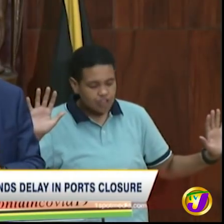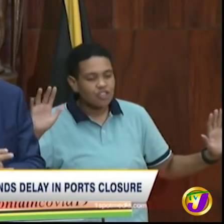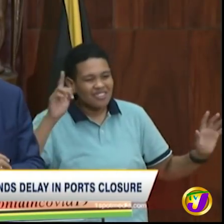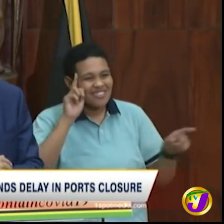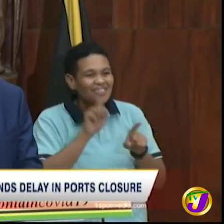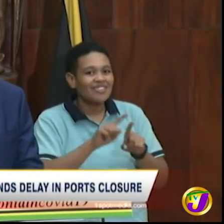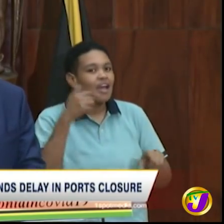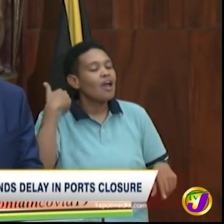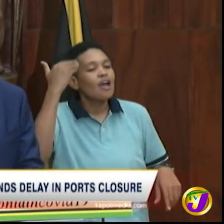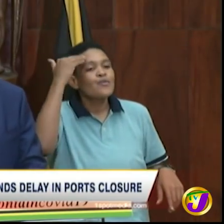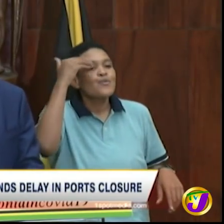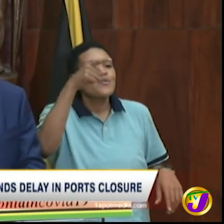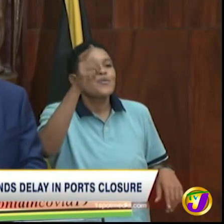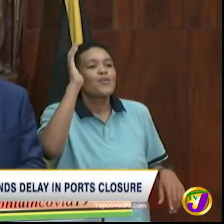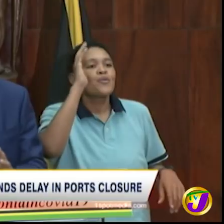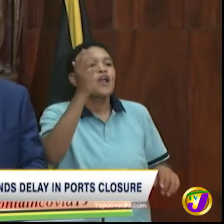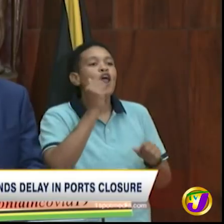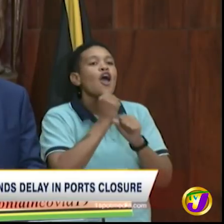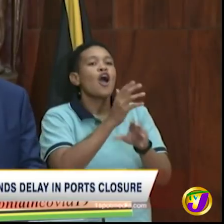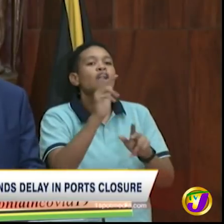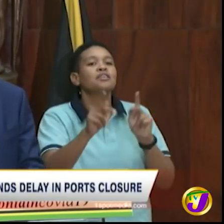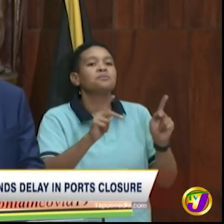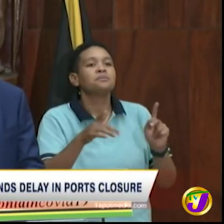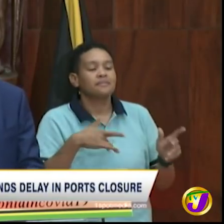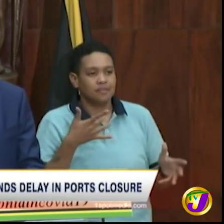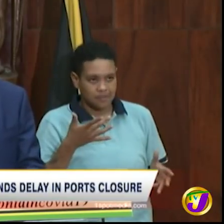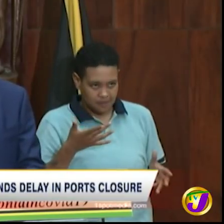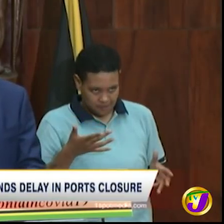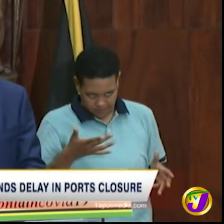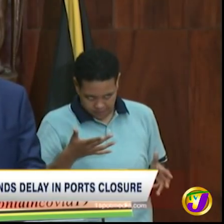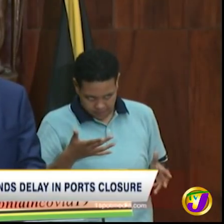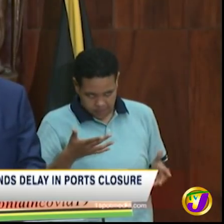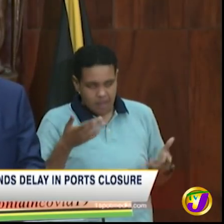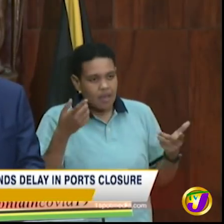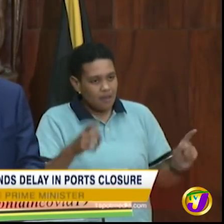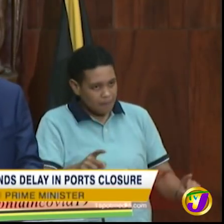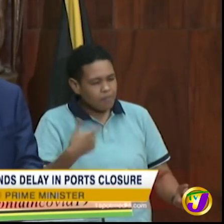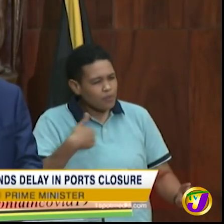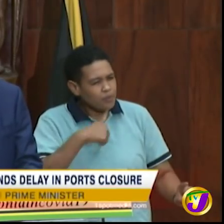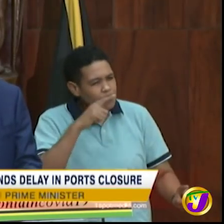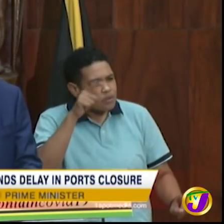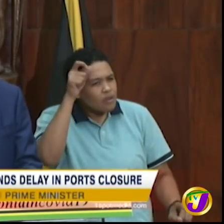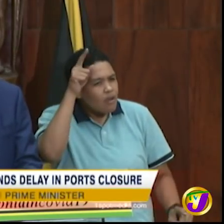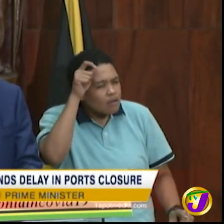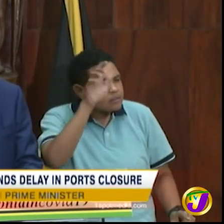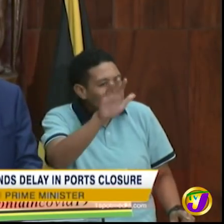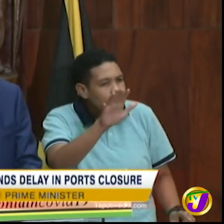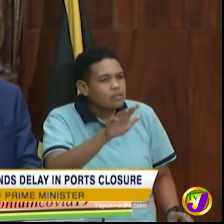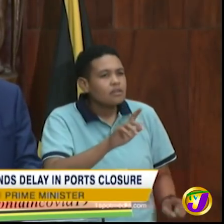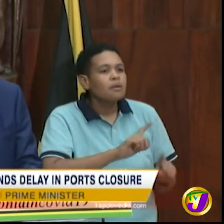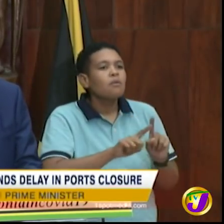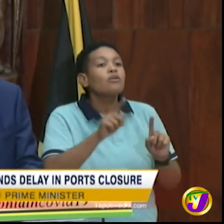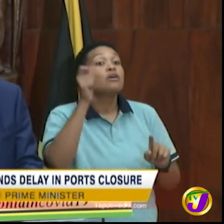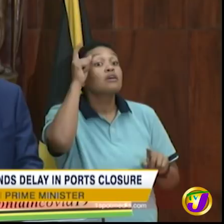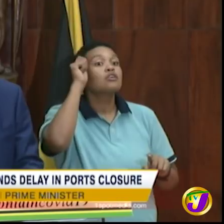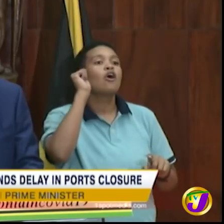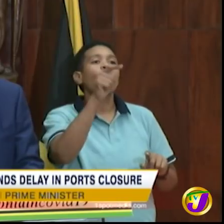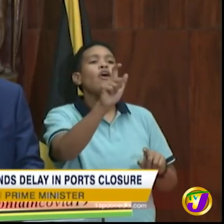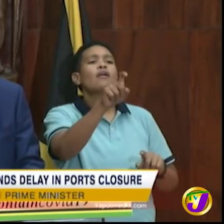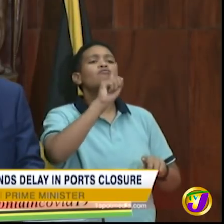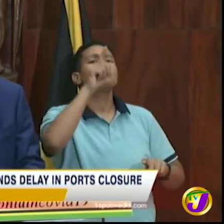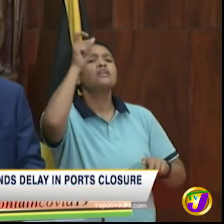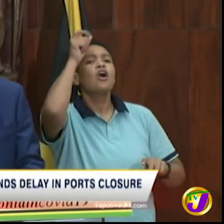know it is going to cause great dislocation. We understand that, but everybody has to